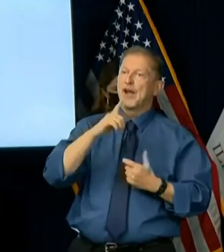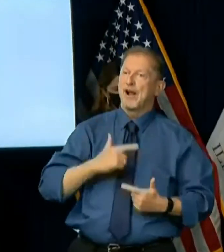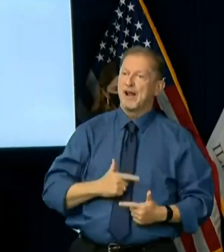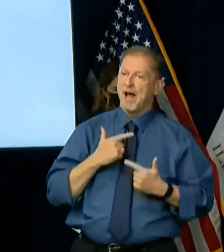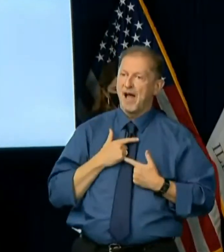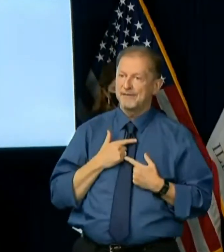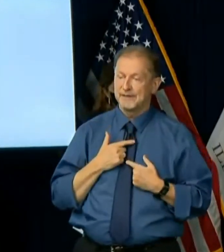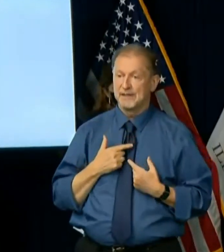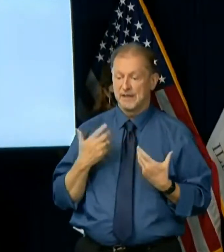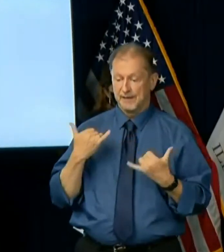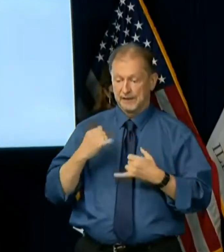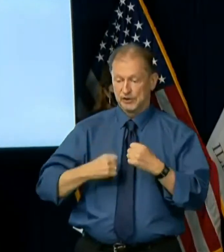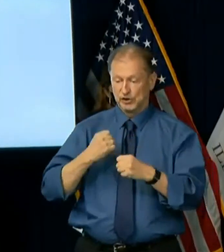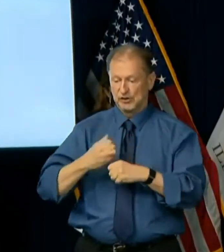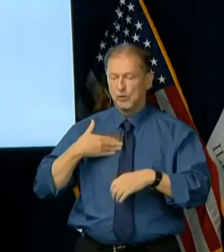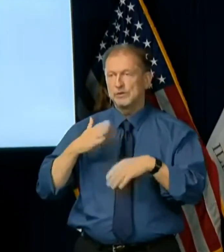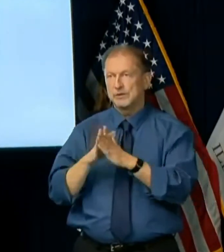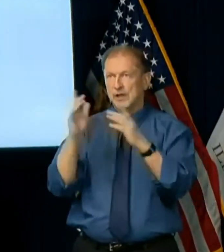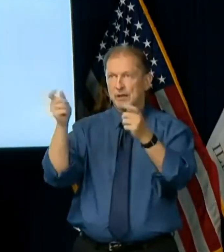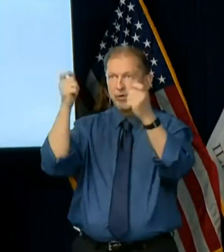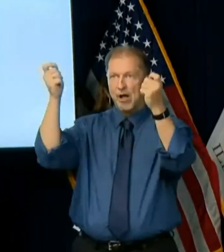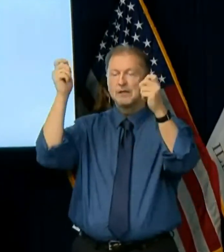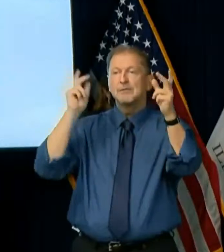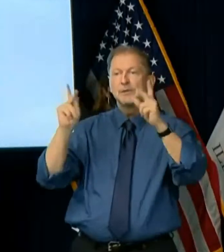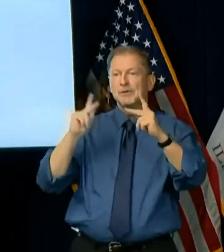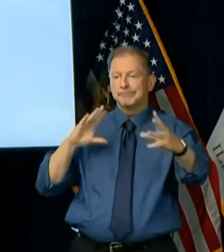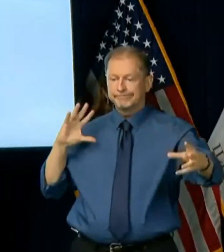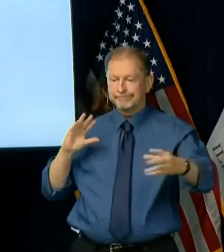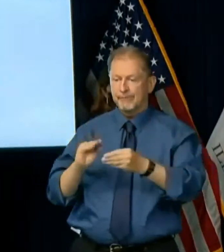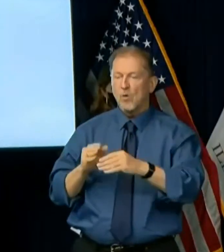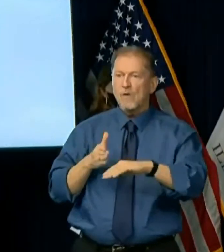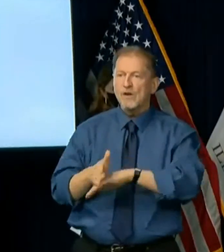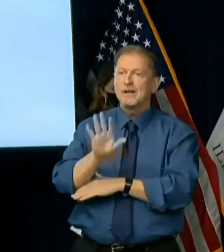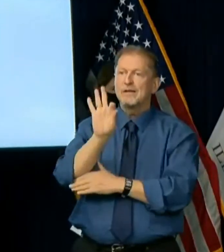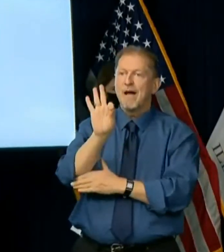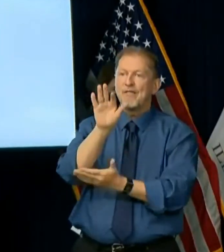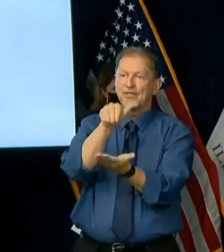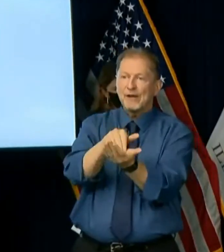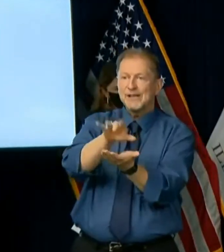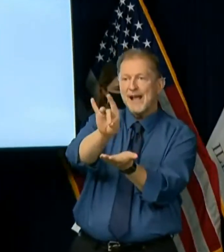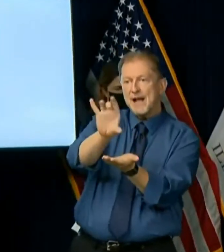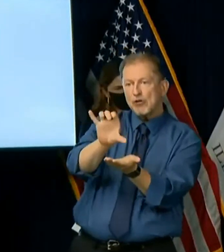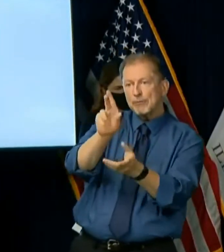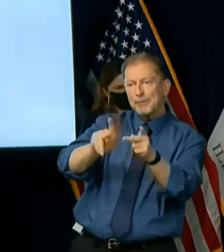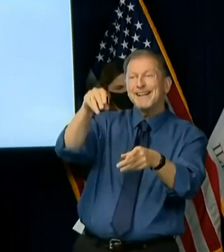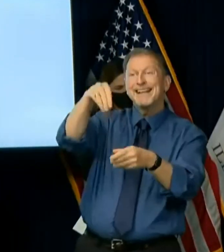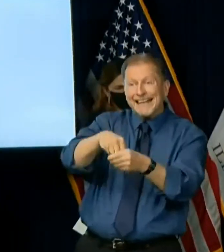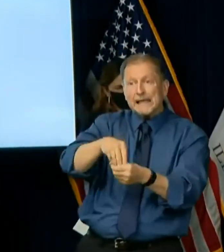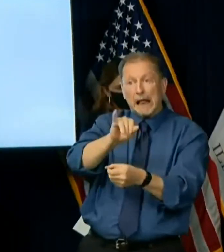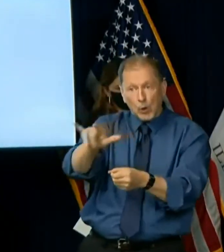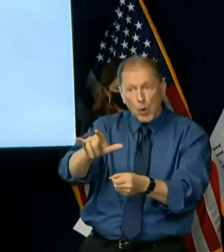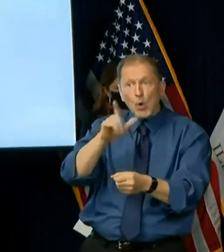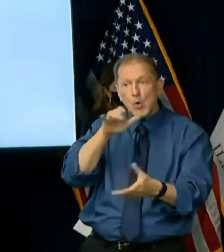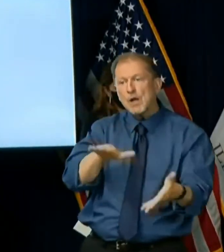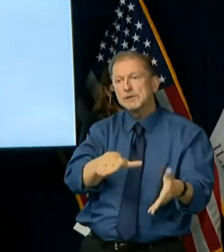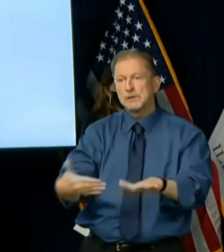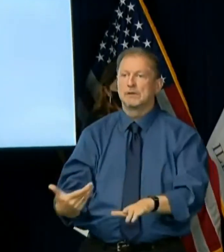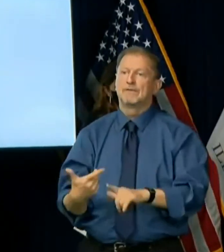This year, we honor the lives of the over 9,800 Illinoisans that we have lost to